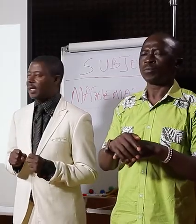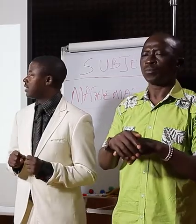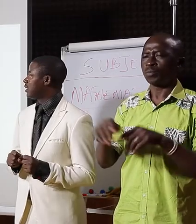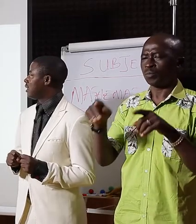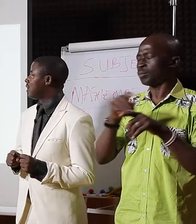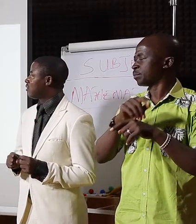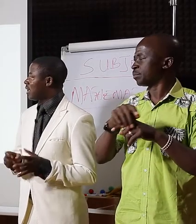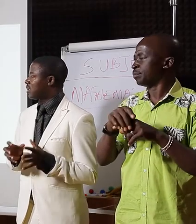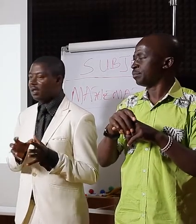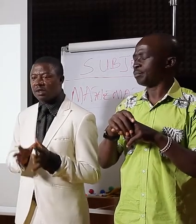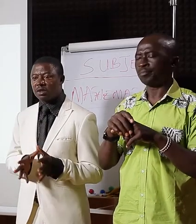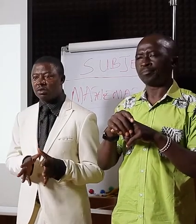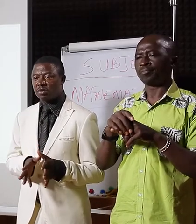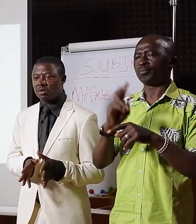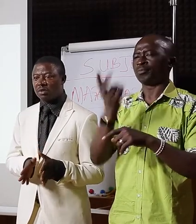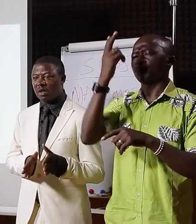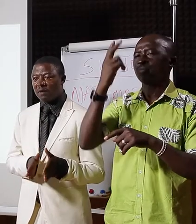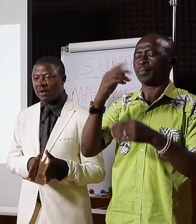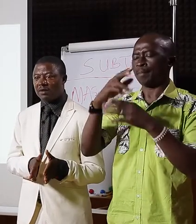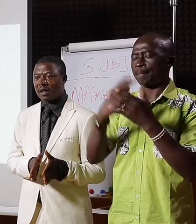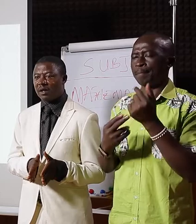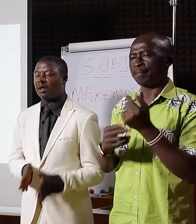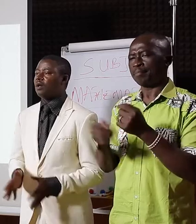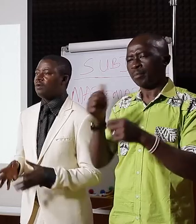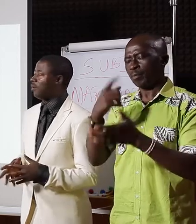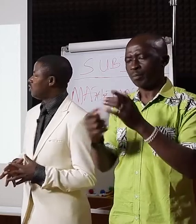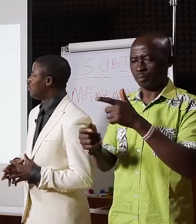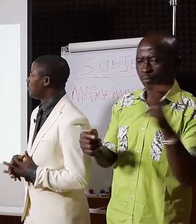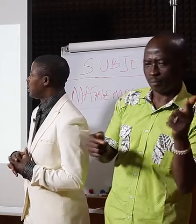both sides, so that anything you do to the left hand side,